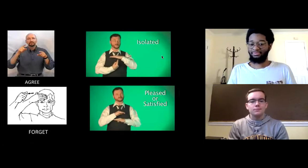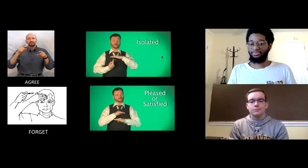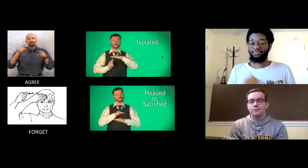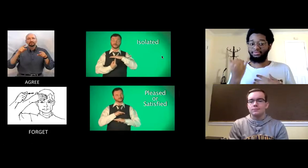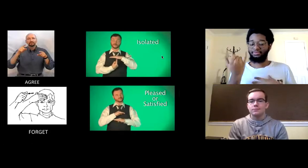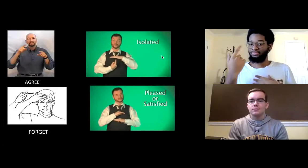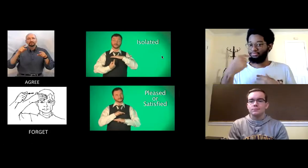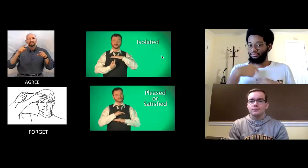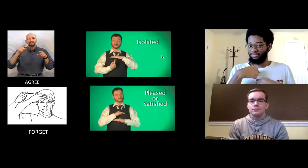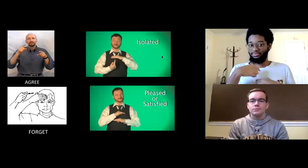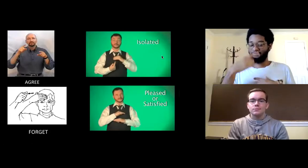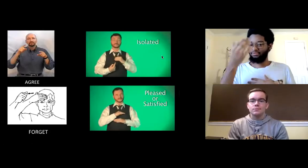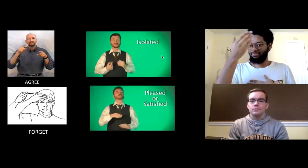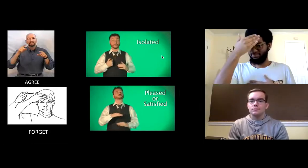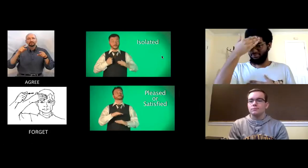That's true.